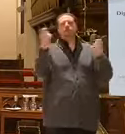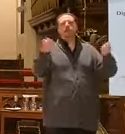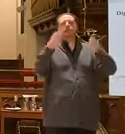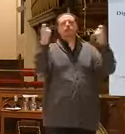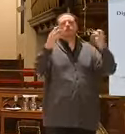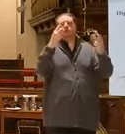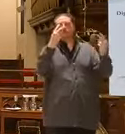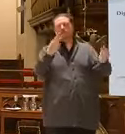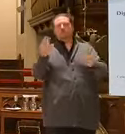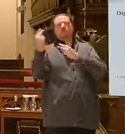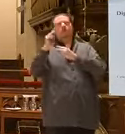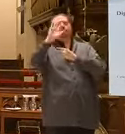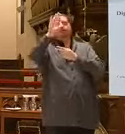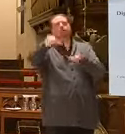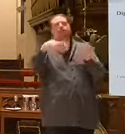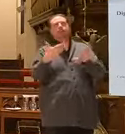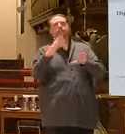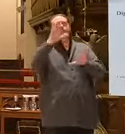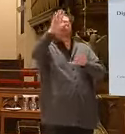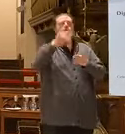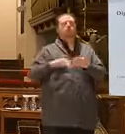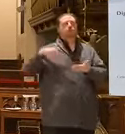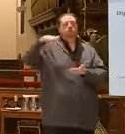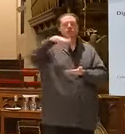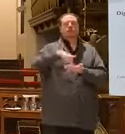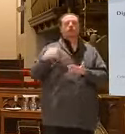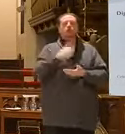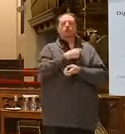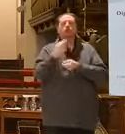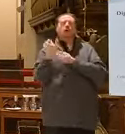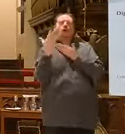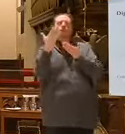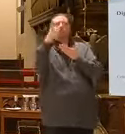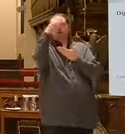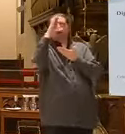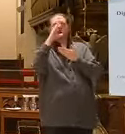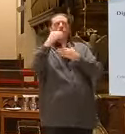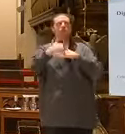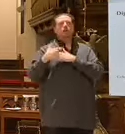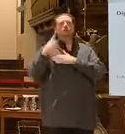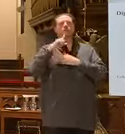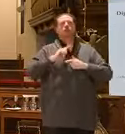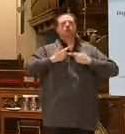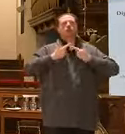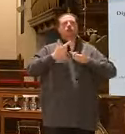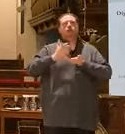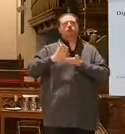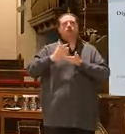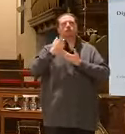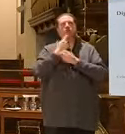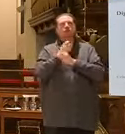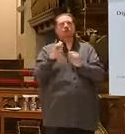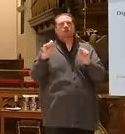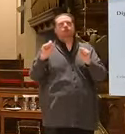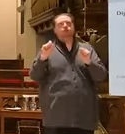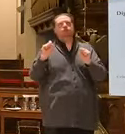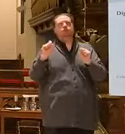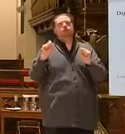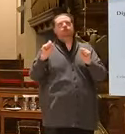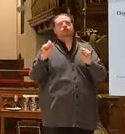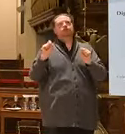Celebrate the memorial of his death and resurrection, we offer you, God, the bread of life and the chalice of